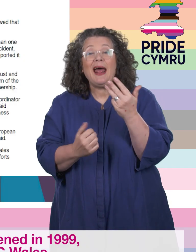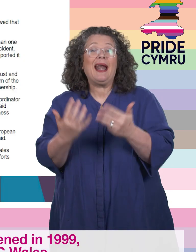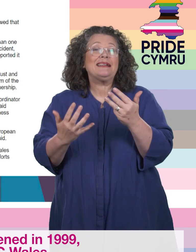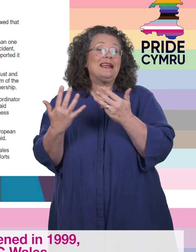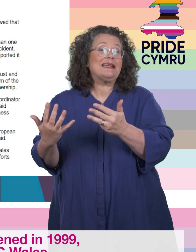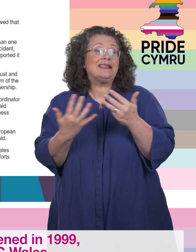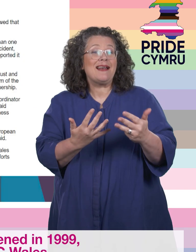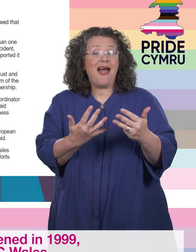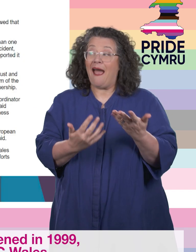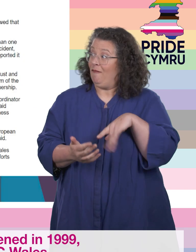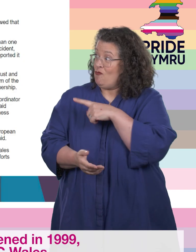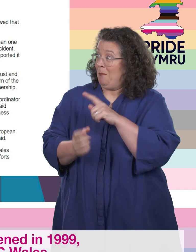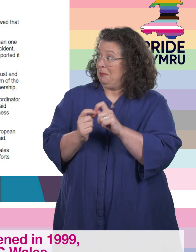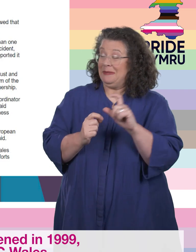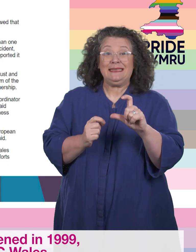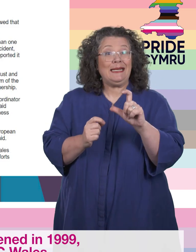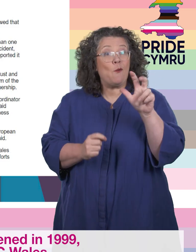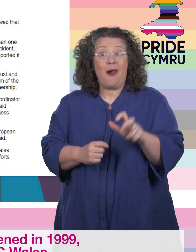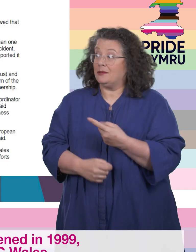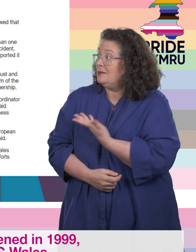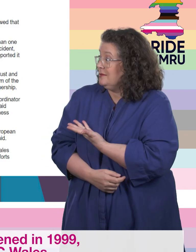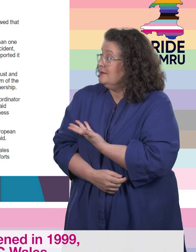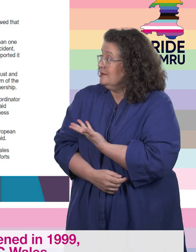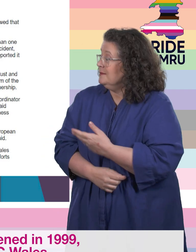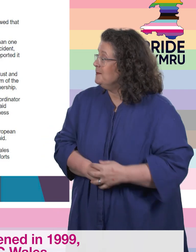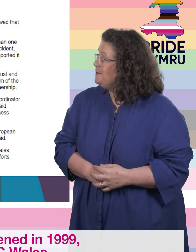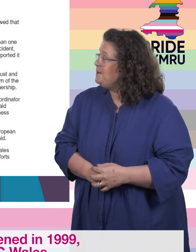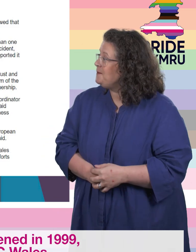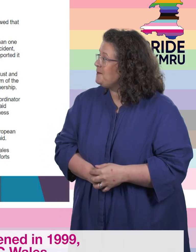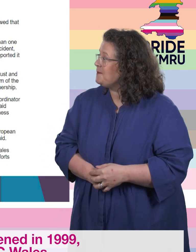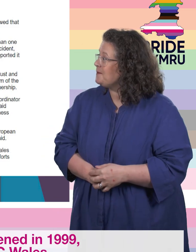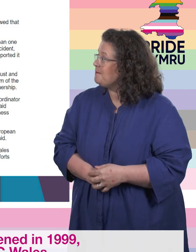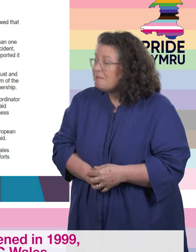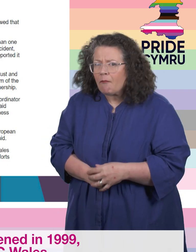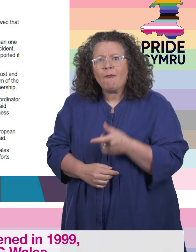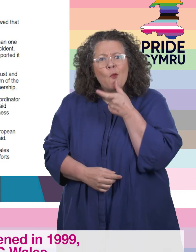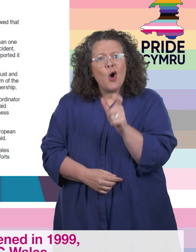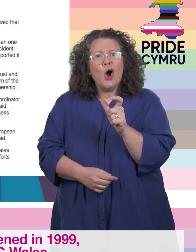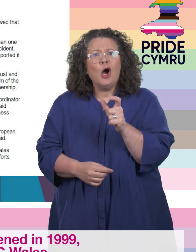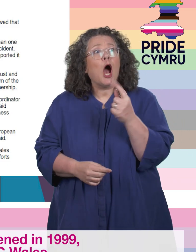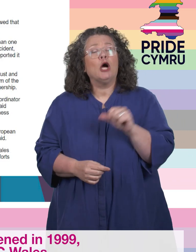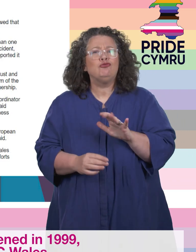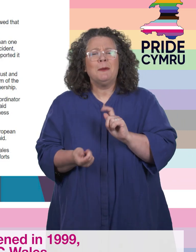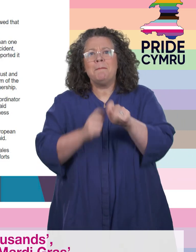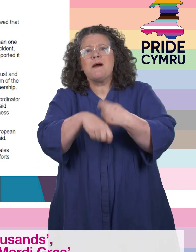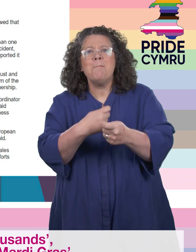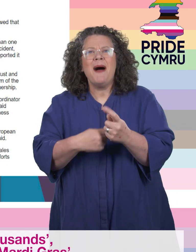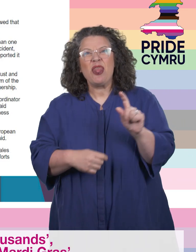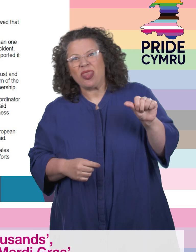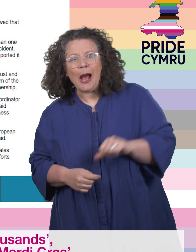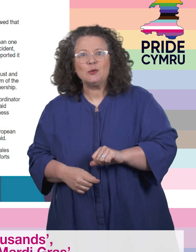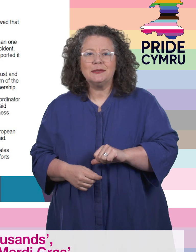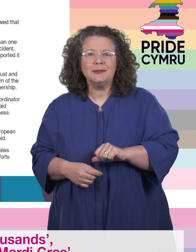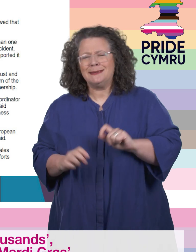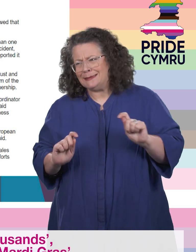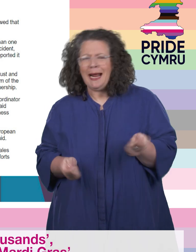So Pride of Mardi Gras happens in 1999. This is a piece from BBC Wales. And